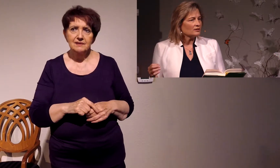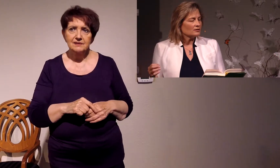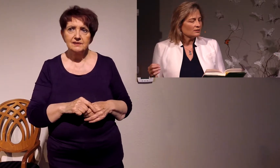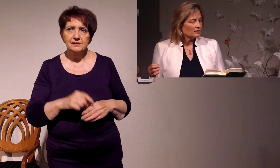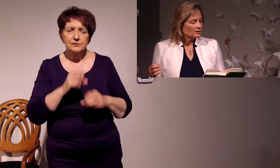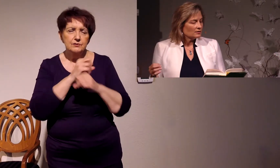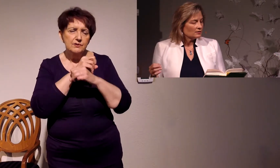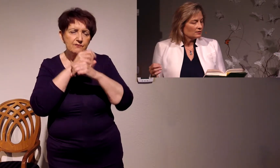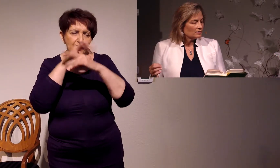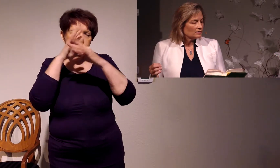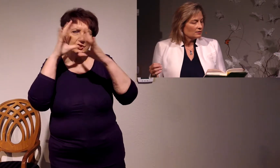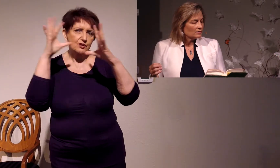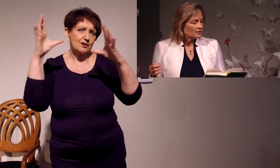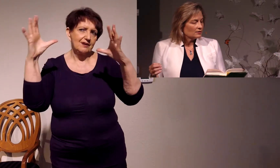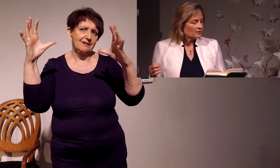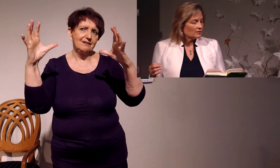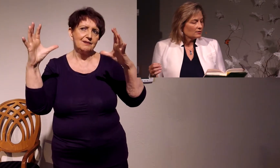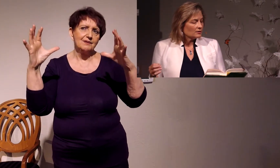envision